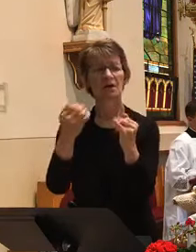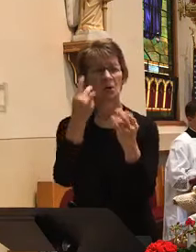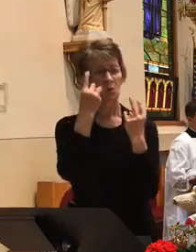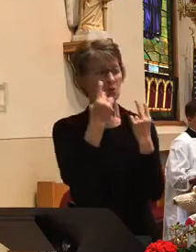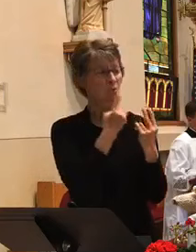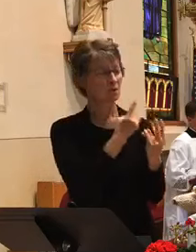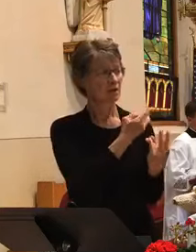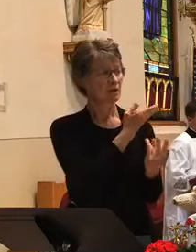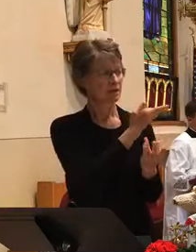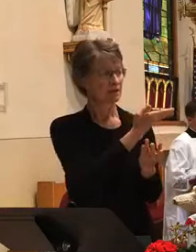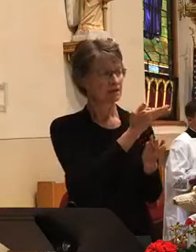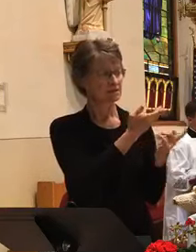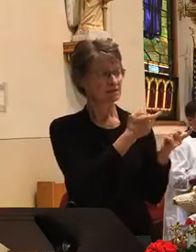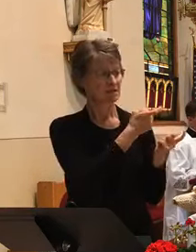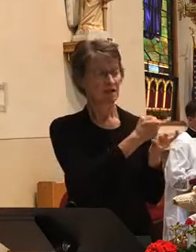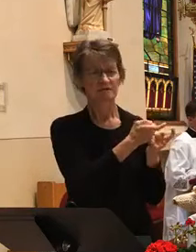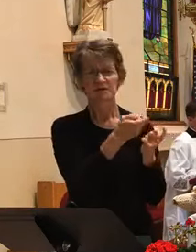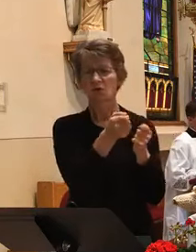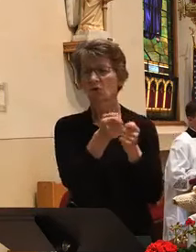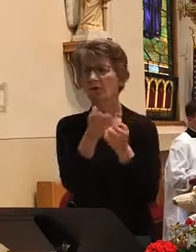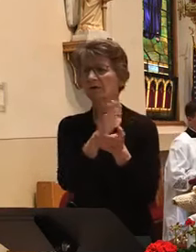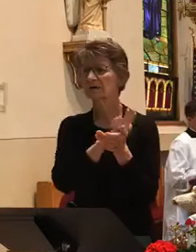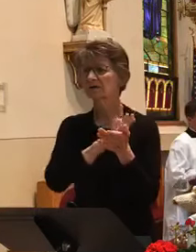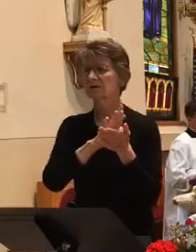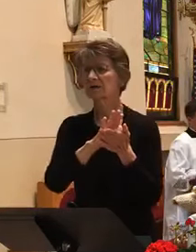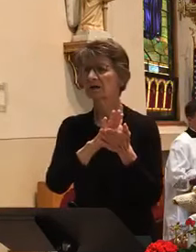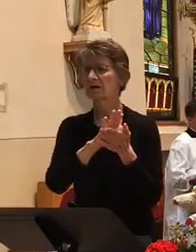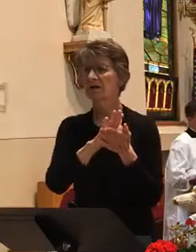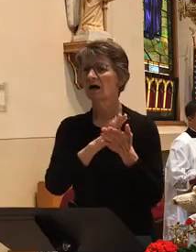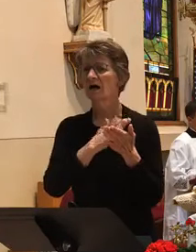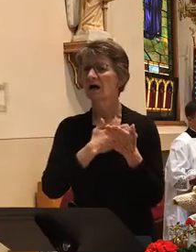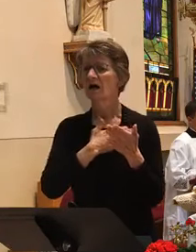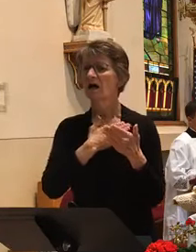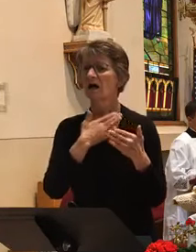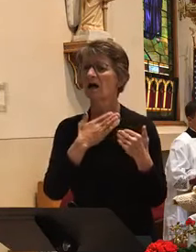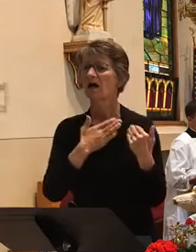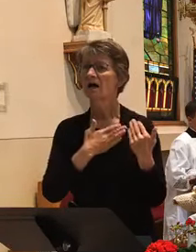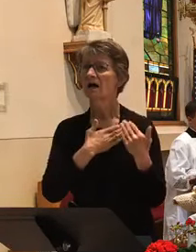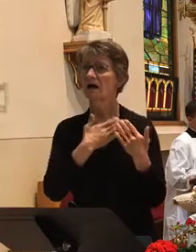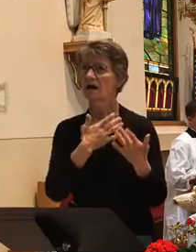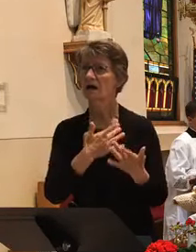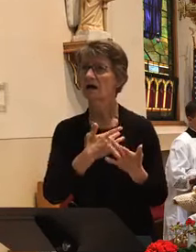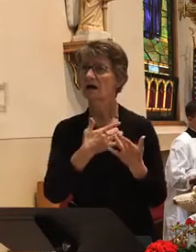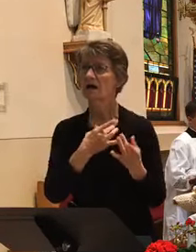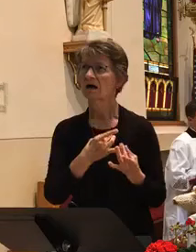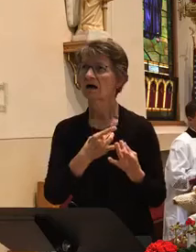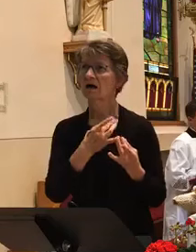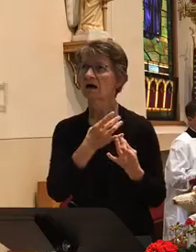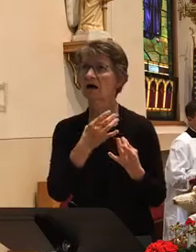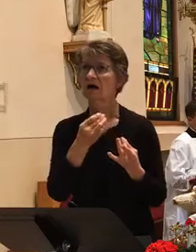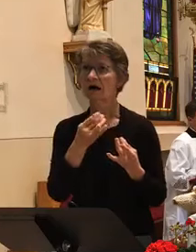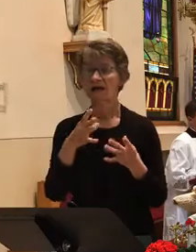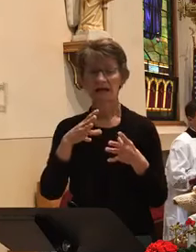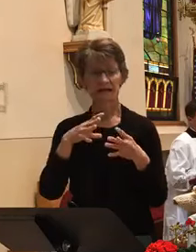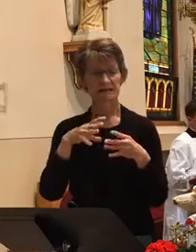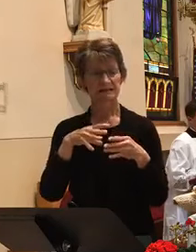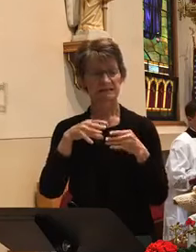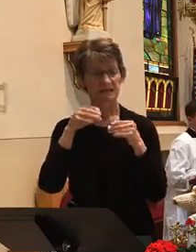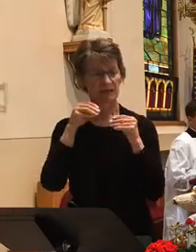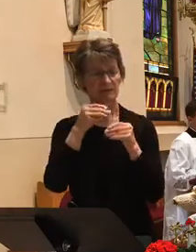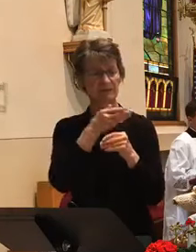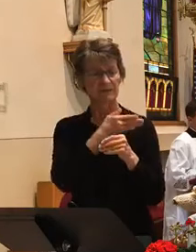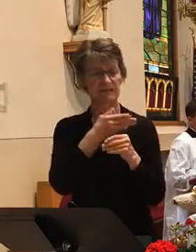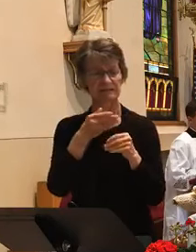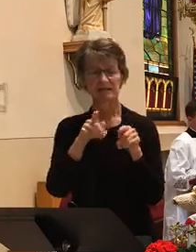upon these offerings with a serene and kindly countenance and accept them as once you were pleased to accept